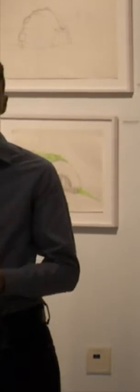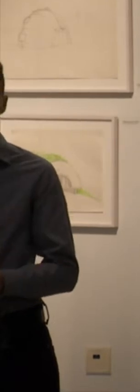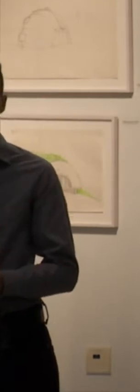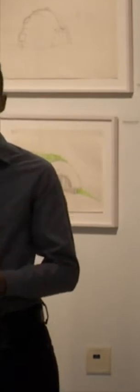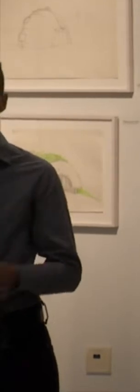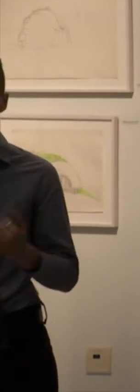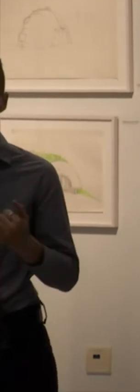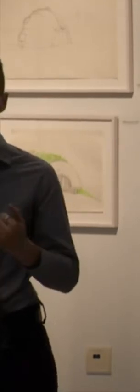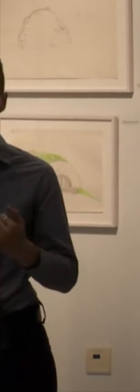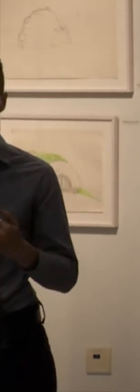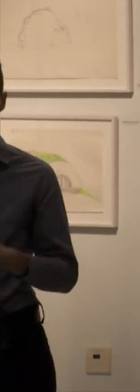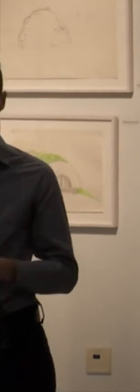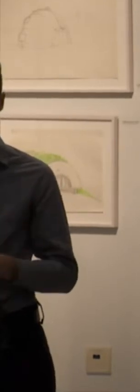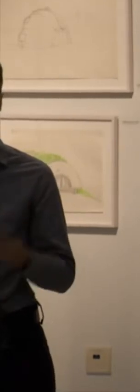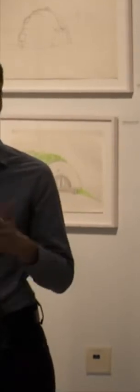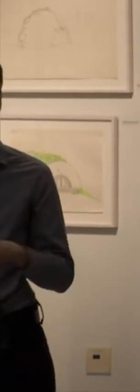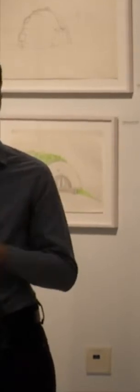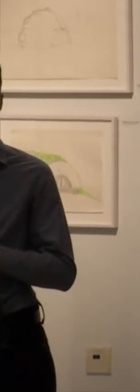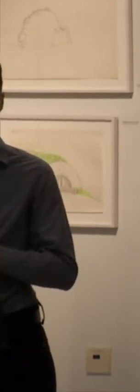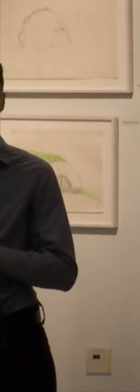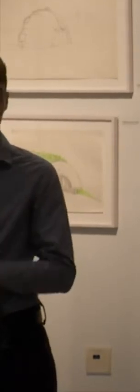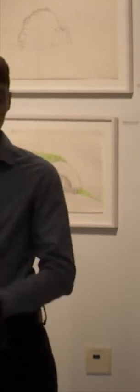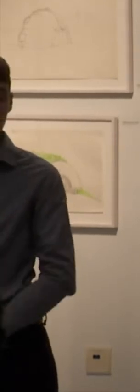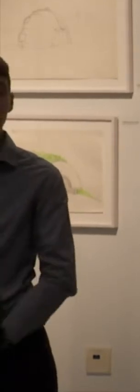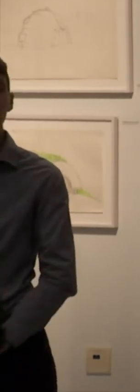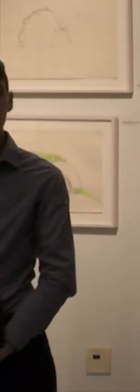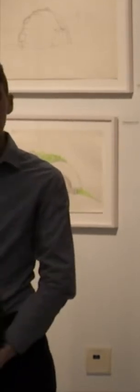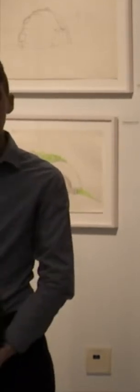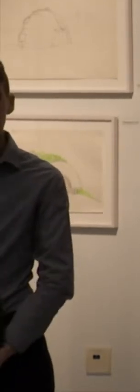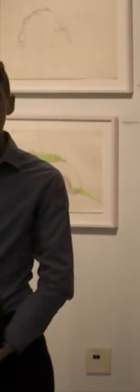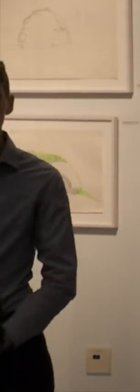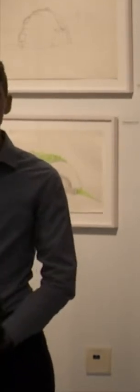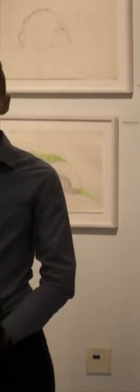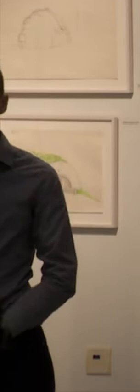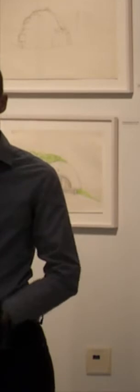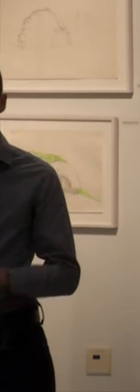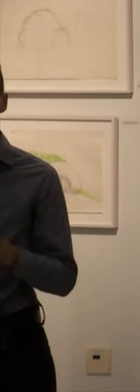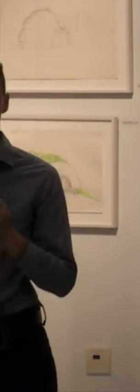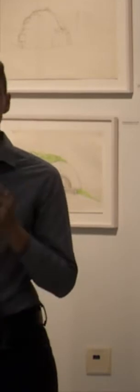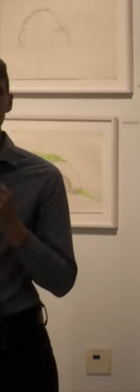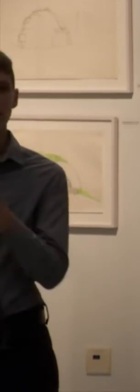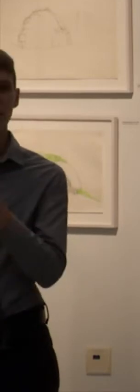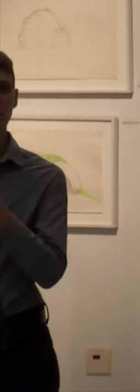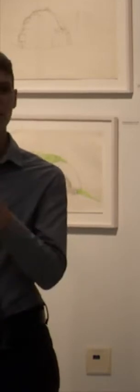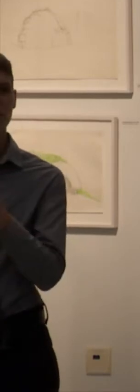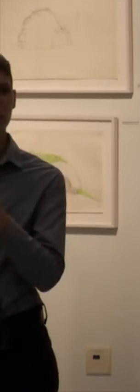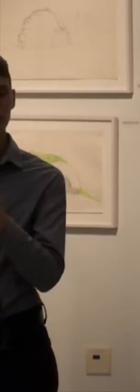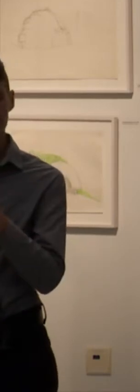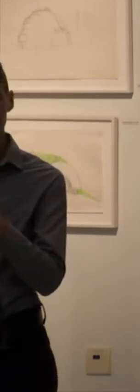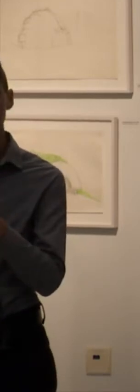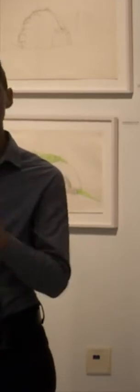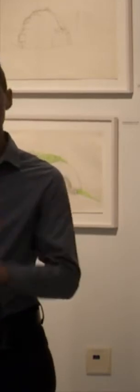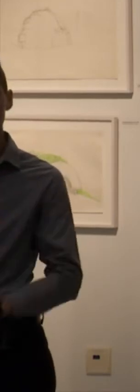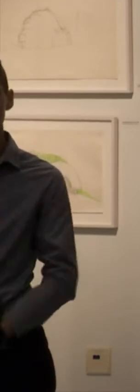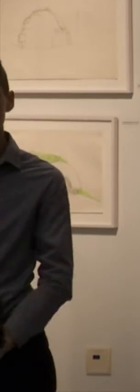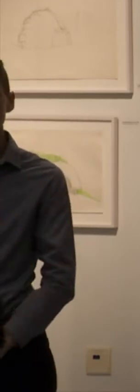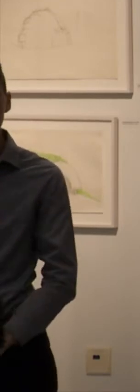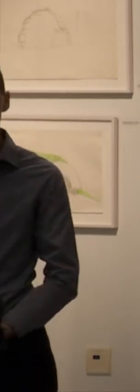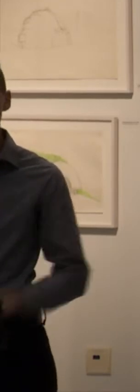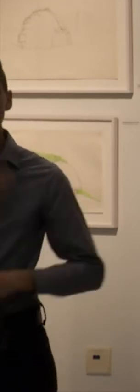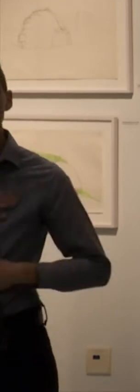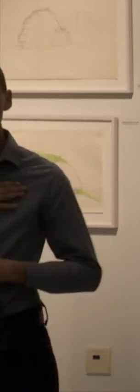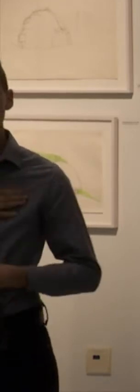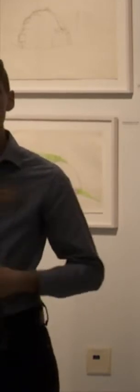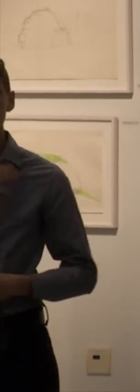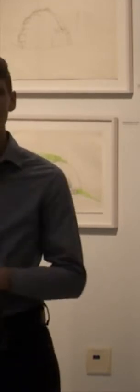with our guest. And so that puts them in a very special category for us. And so we especially